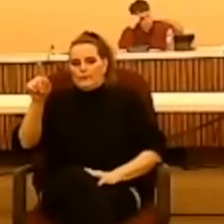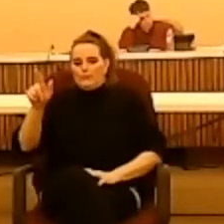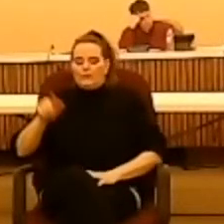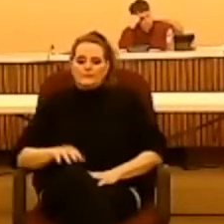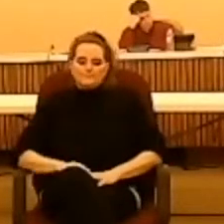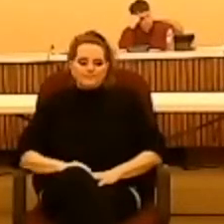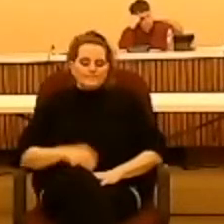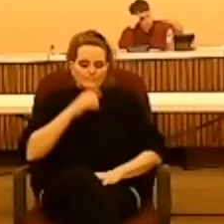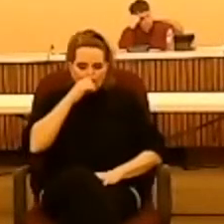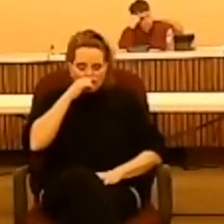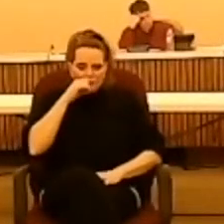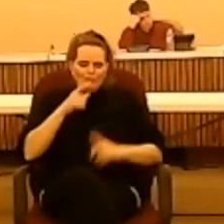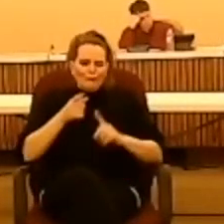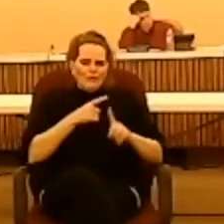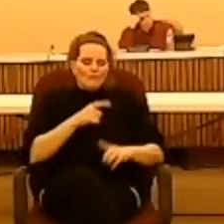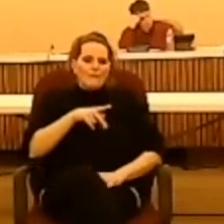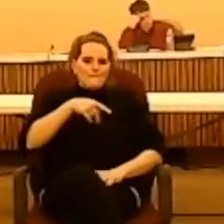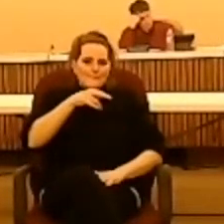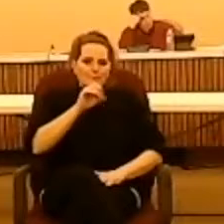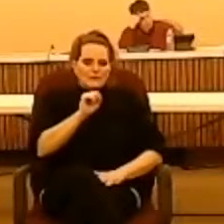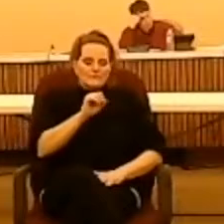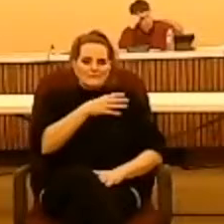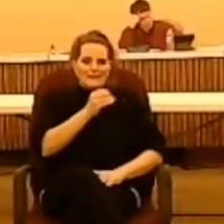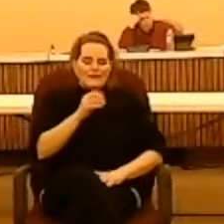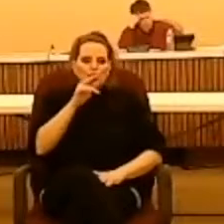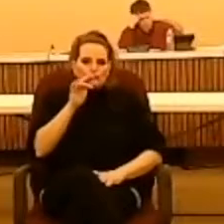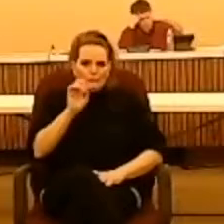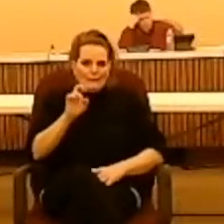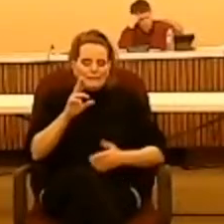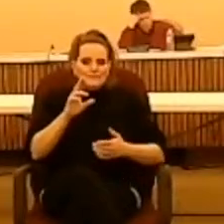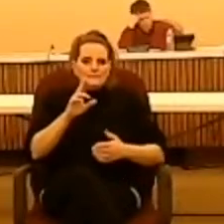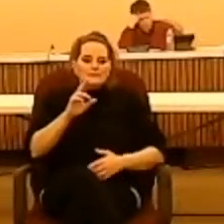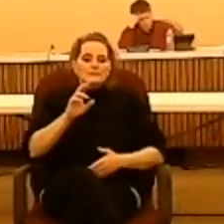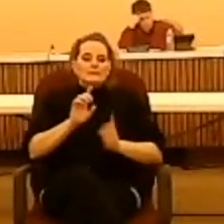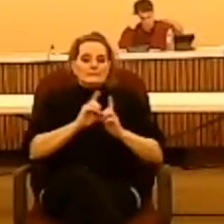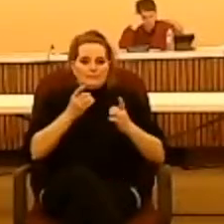and Recreation Department. Second. Any discussion?